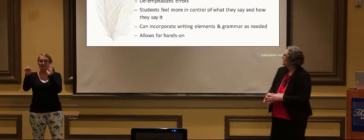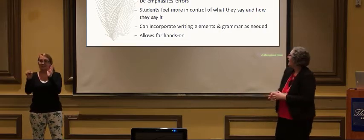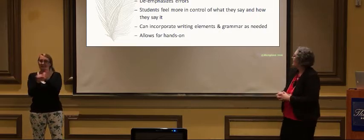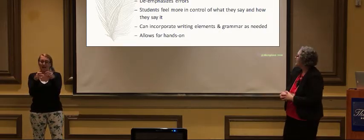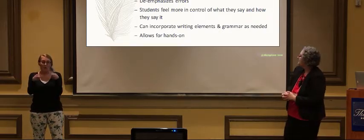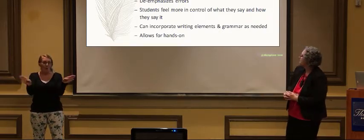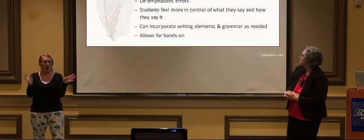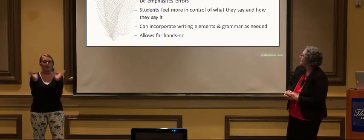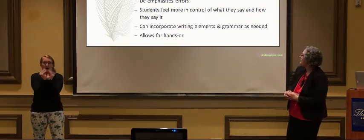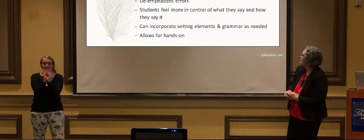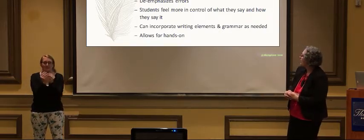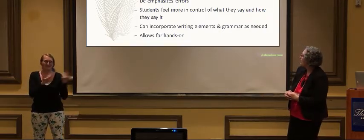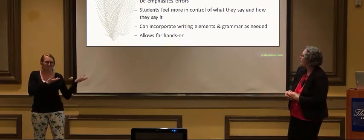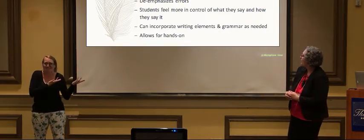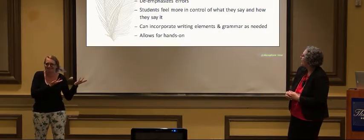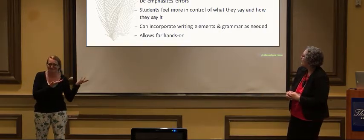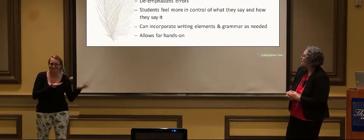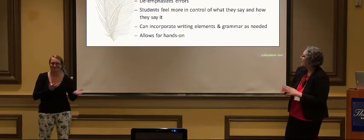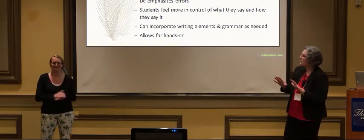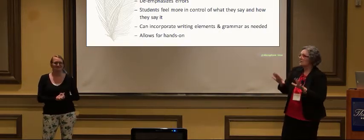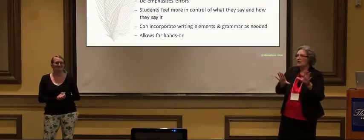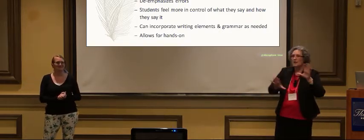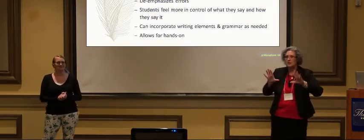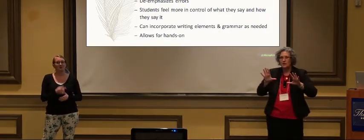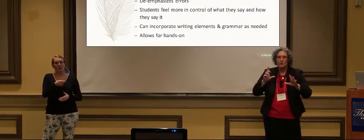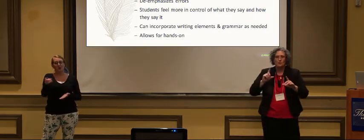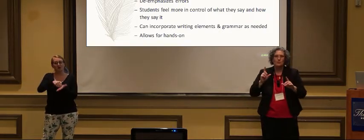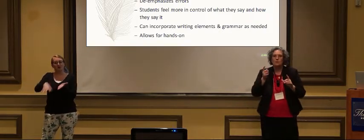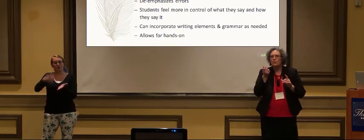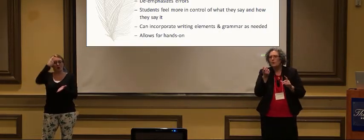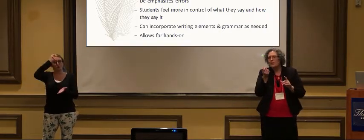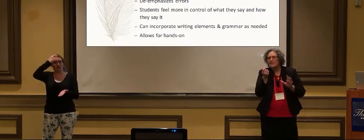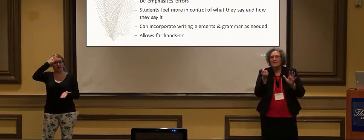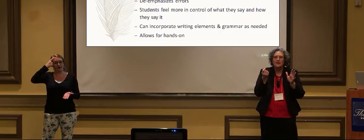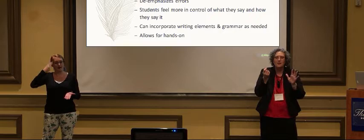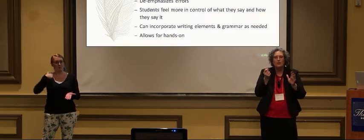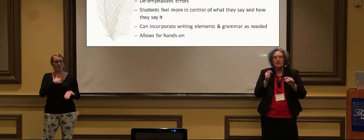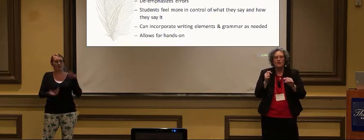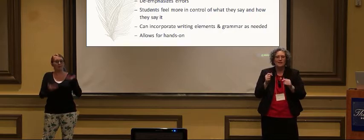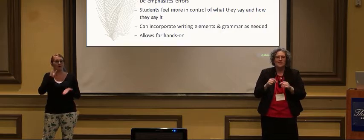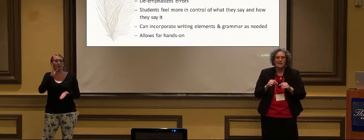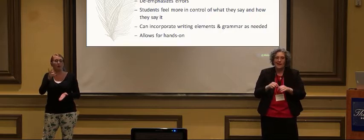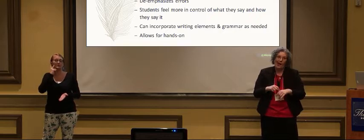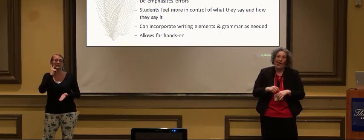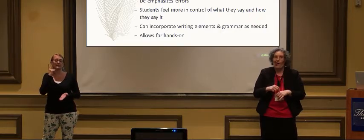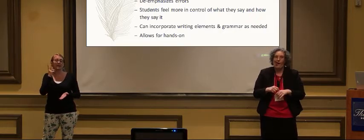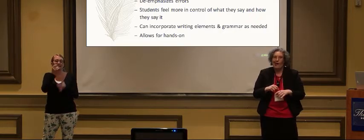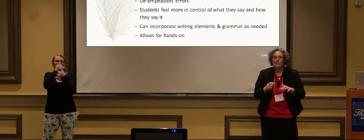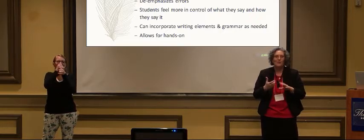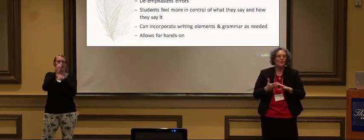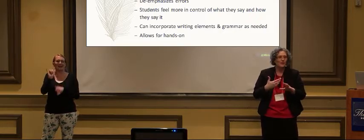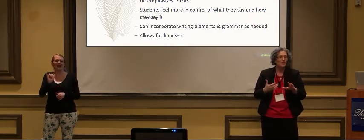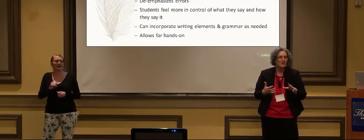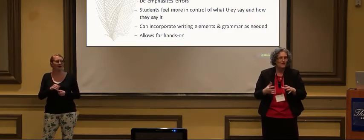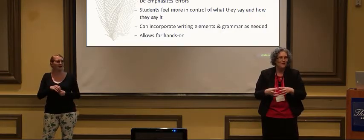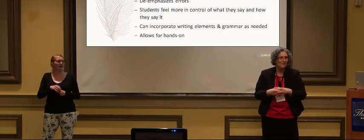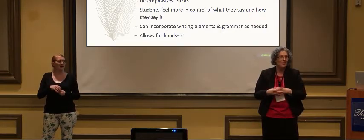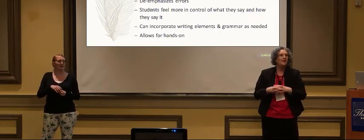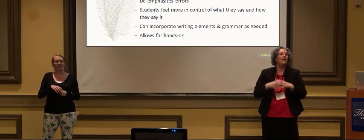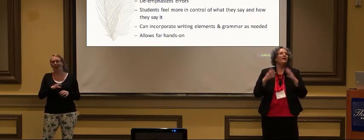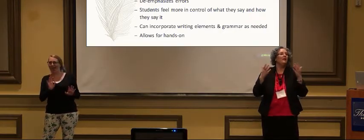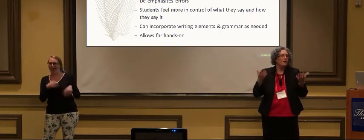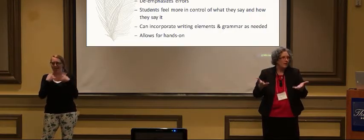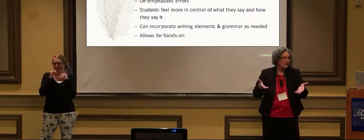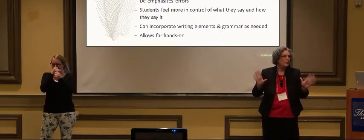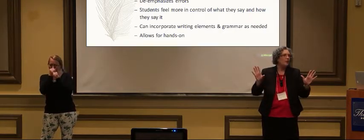conference. So they understand, you know, we may see a little bit of the silly, like, how before they start